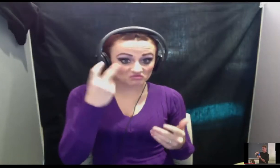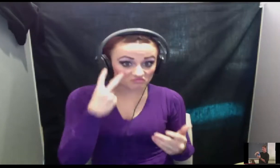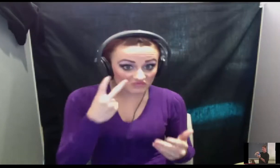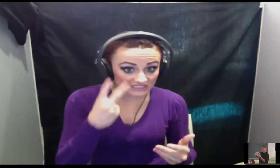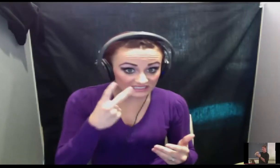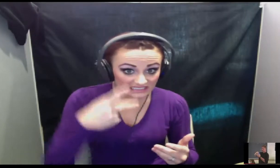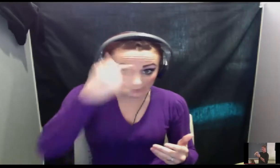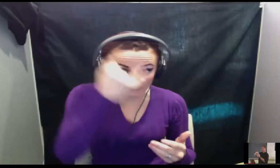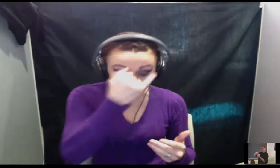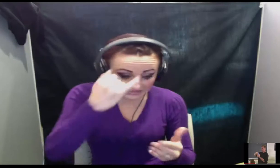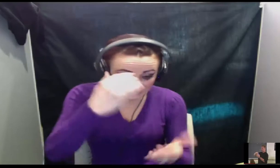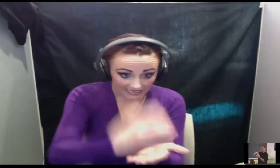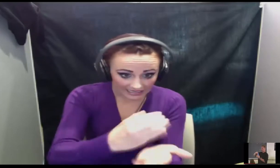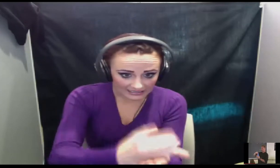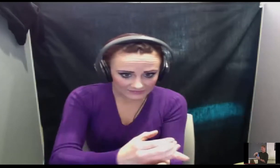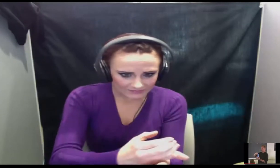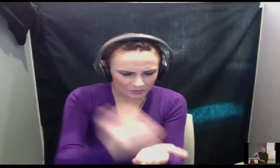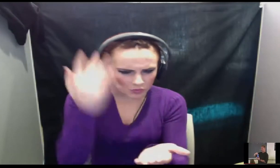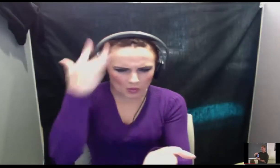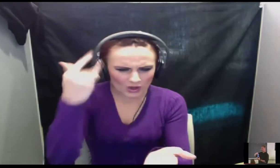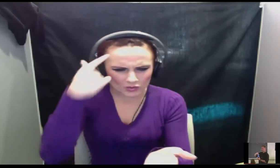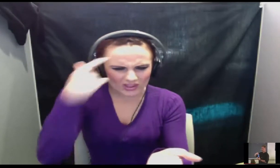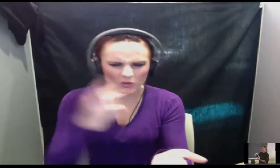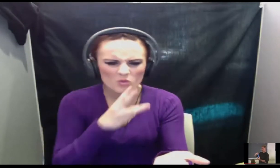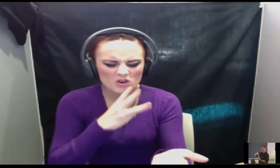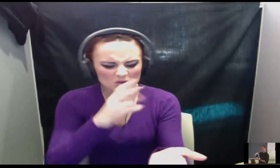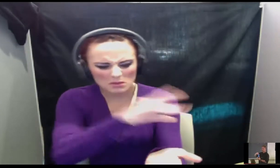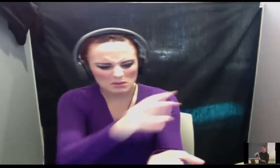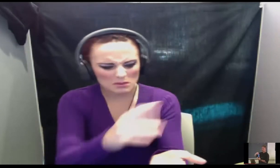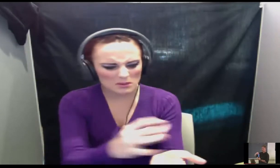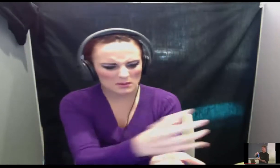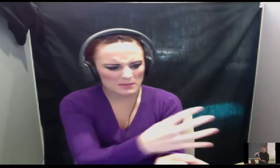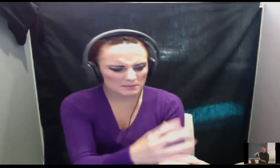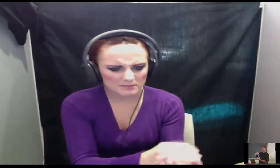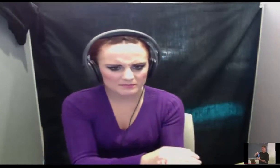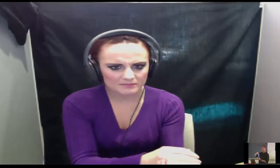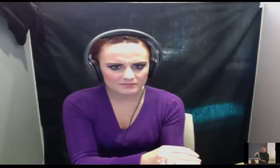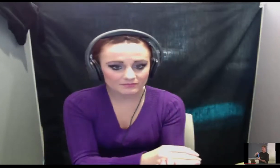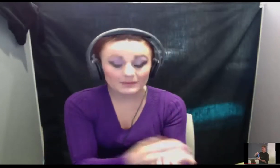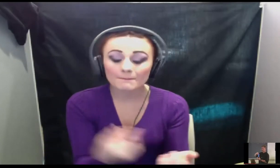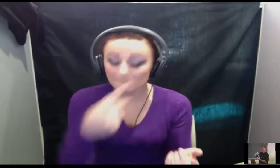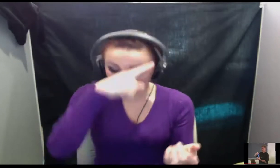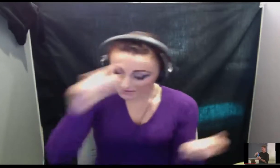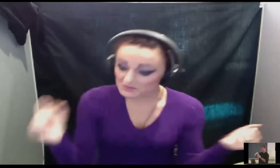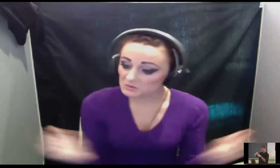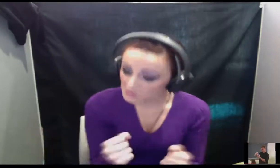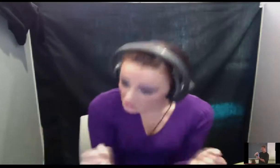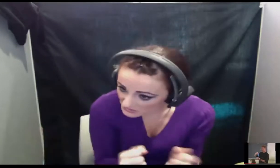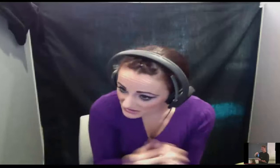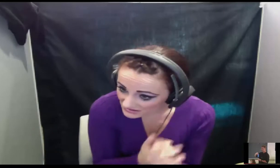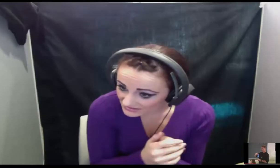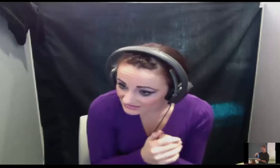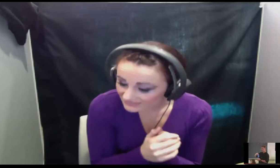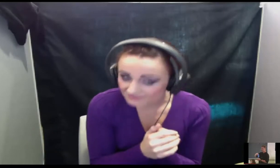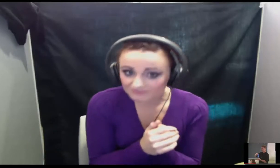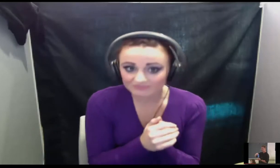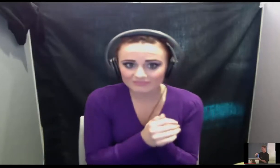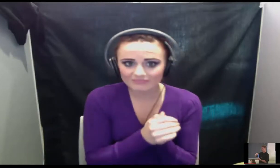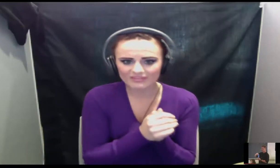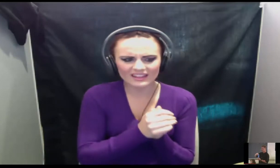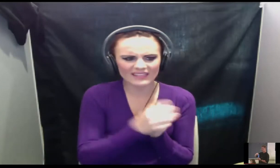Because it's cooler. And what's that do to the air around the Pepsi can? It cools it, and the water vapor in that air around the Pepsi